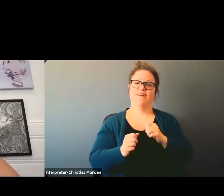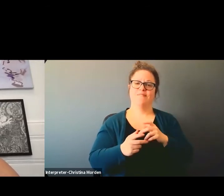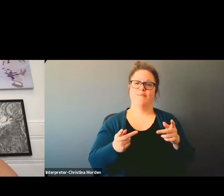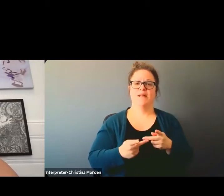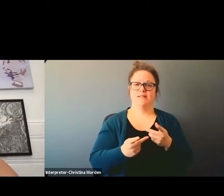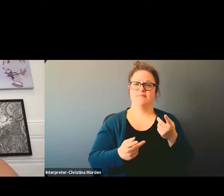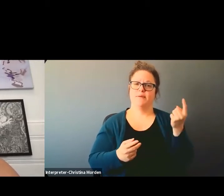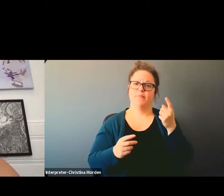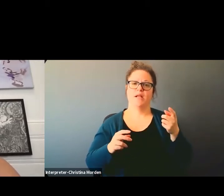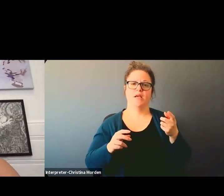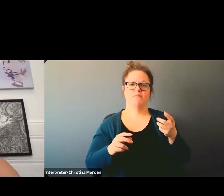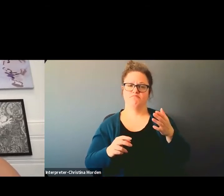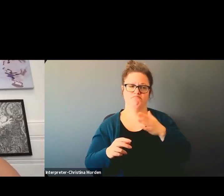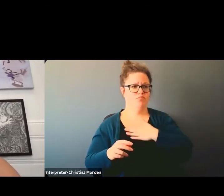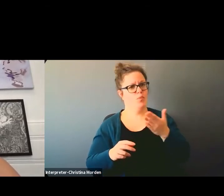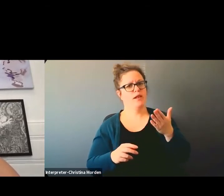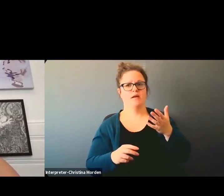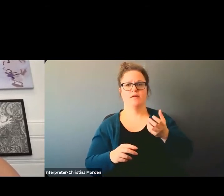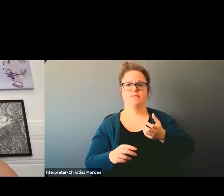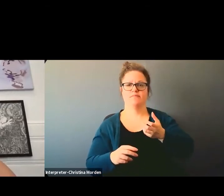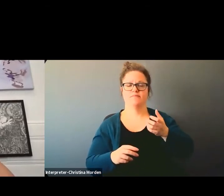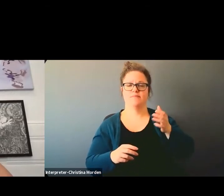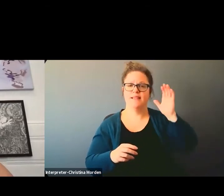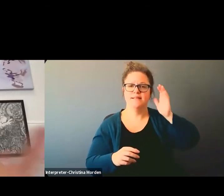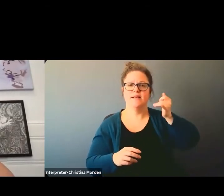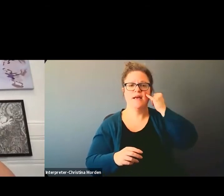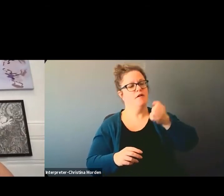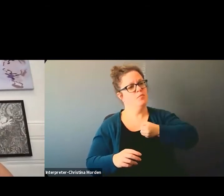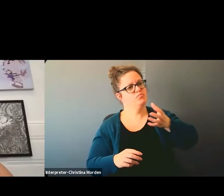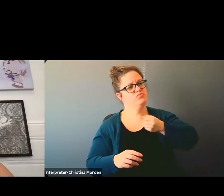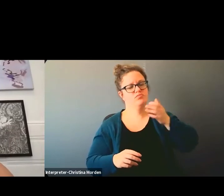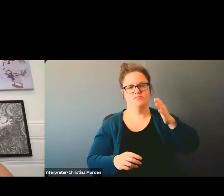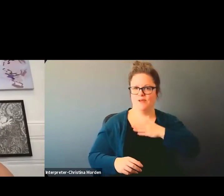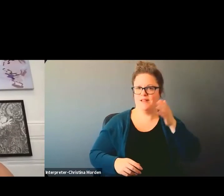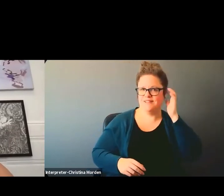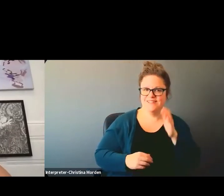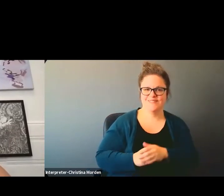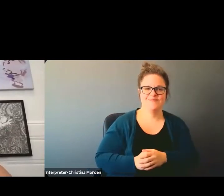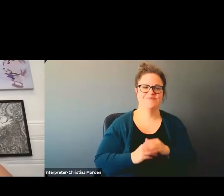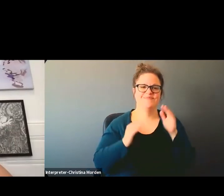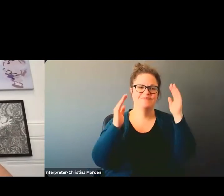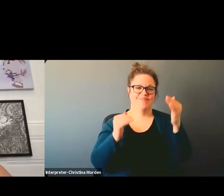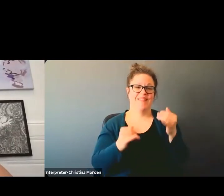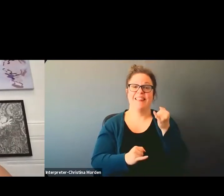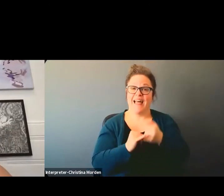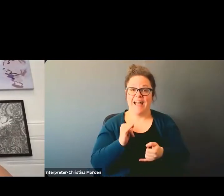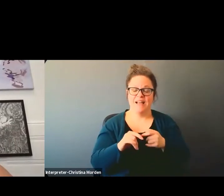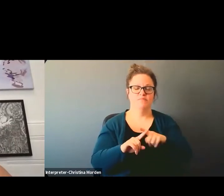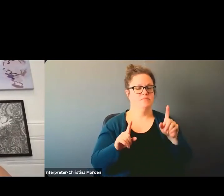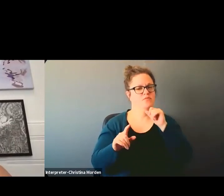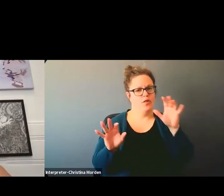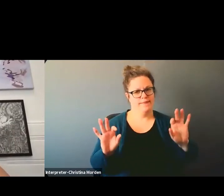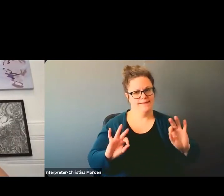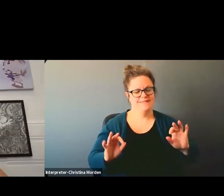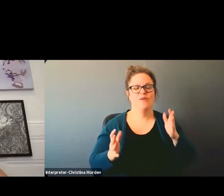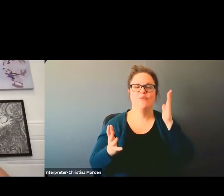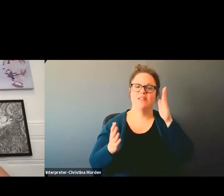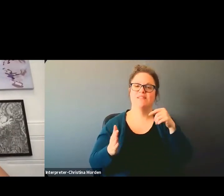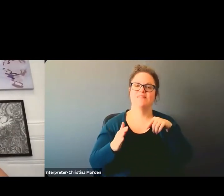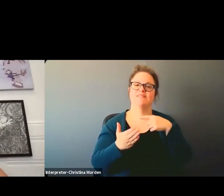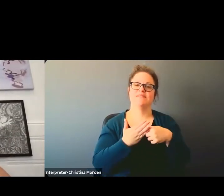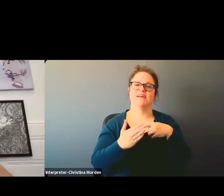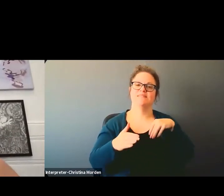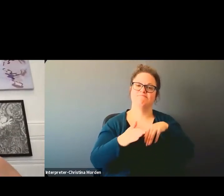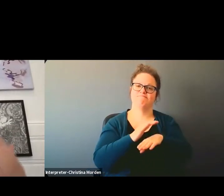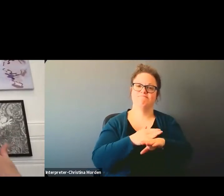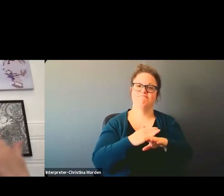listen. All right, so now, last but not least, we're going to talk about accessibility for those with